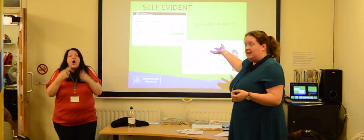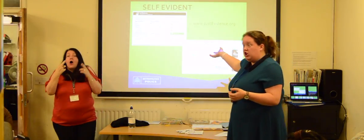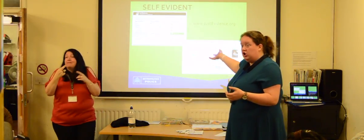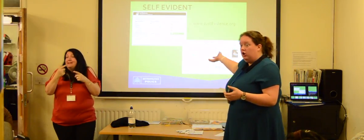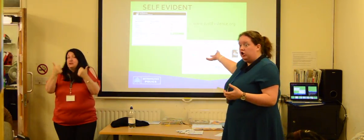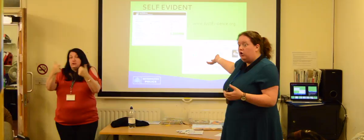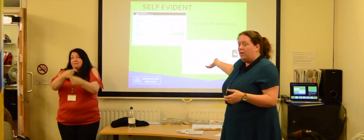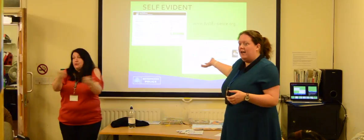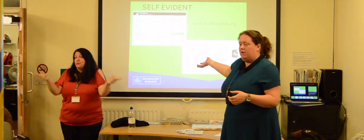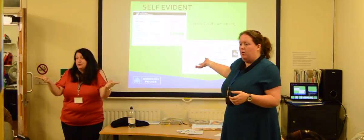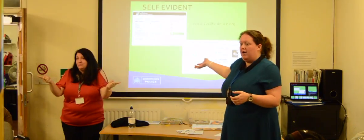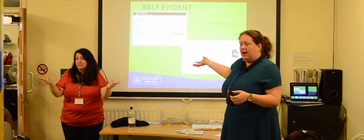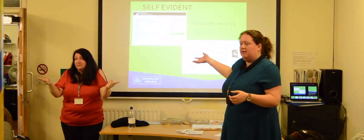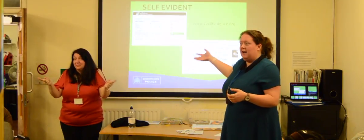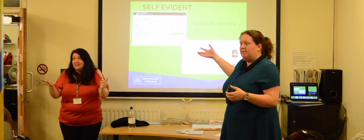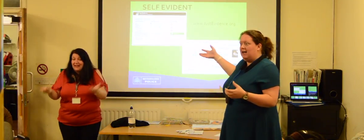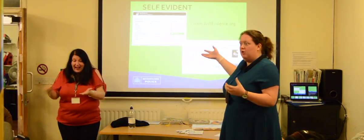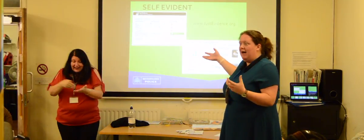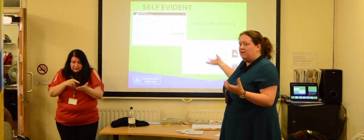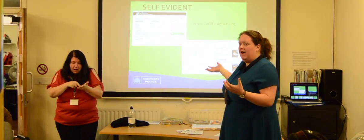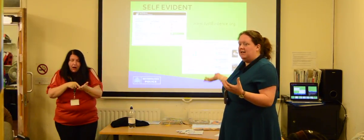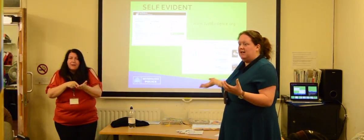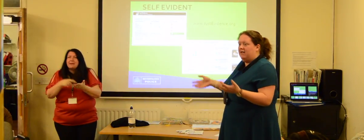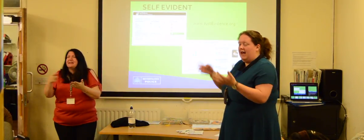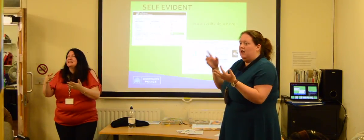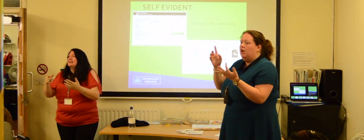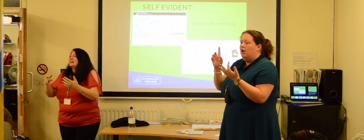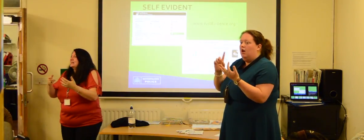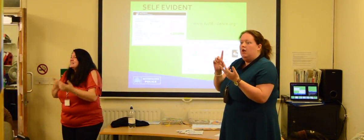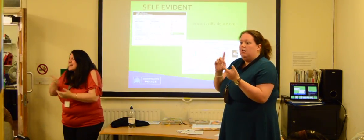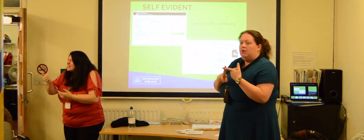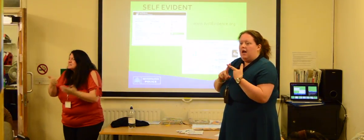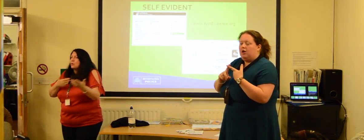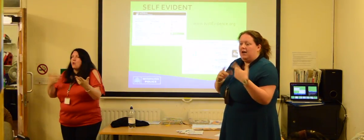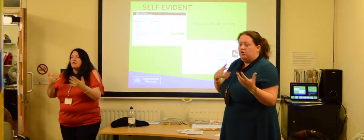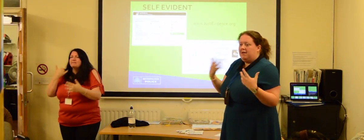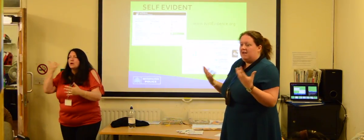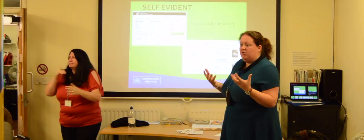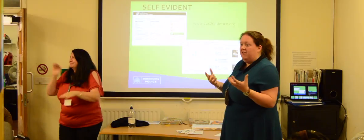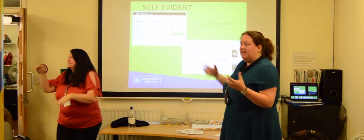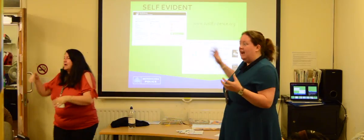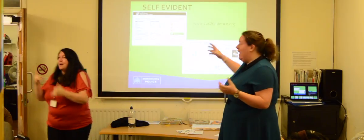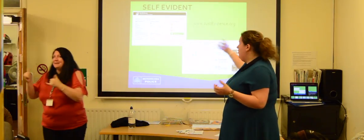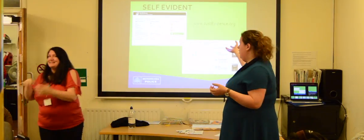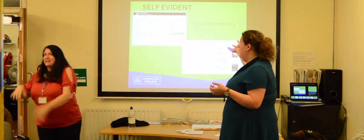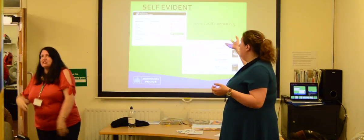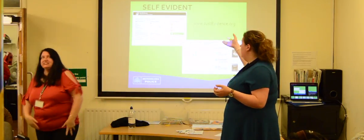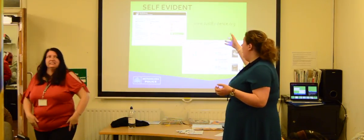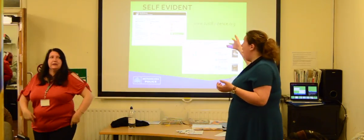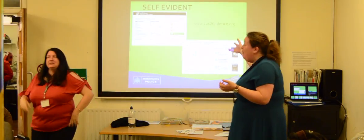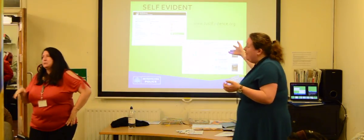good additional new way of reporting that you might find easier than coming into a police station and things, and it allows